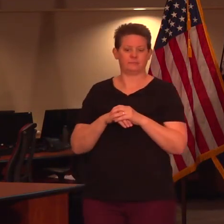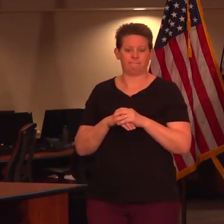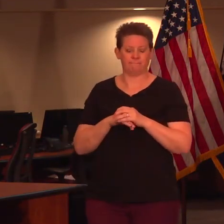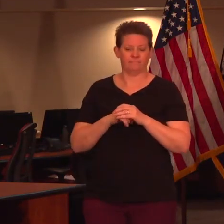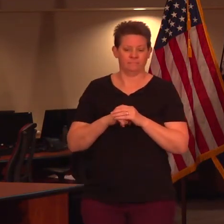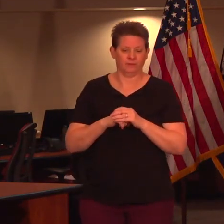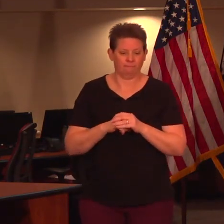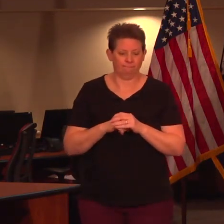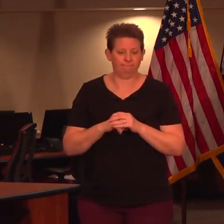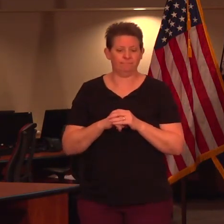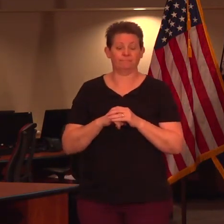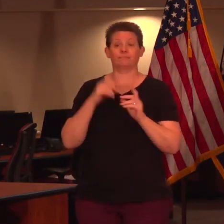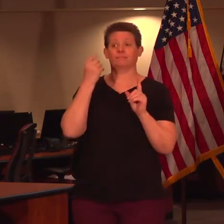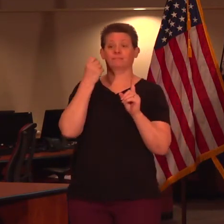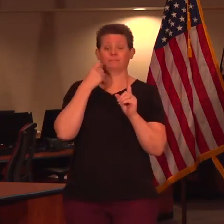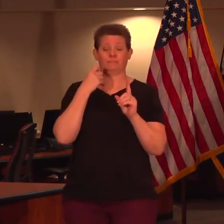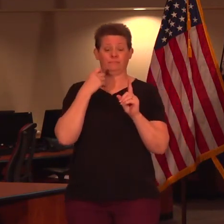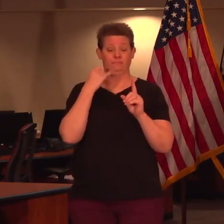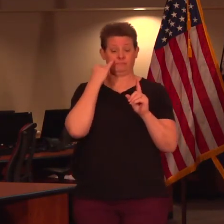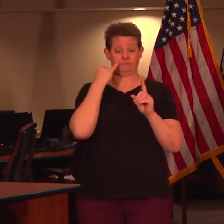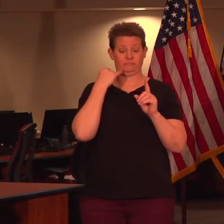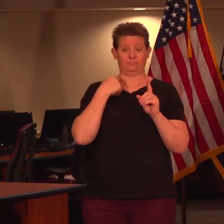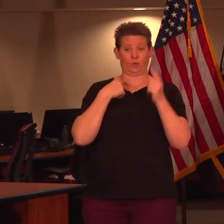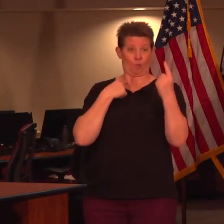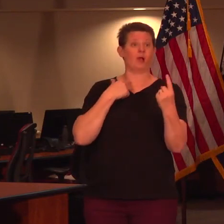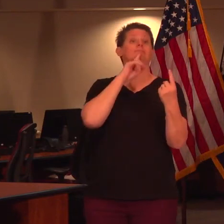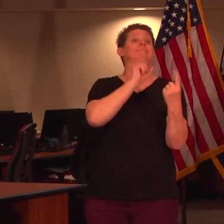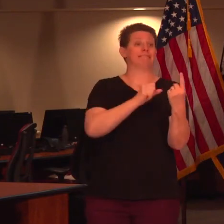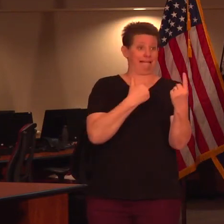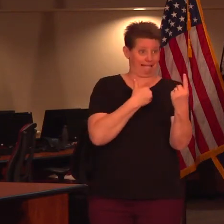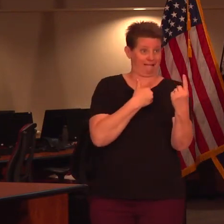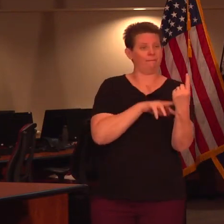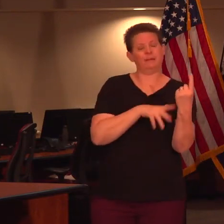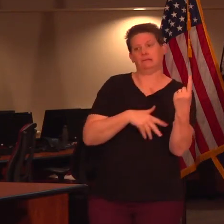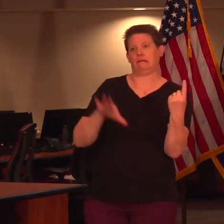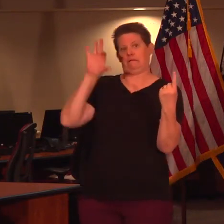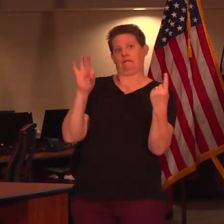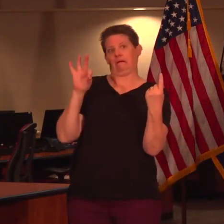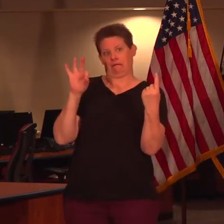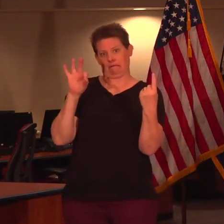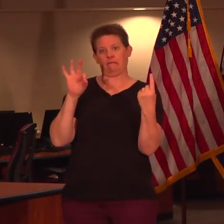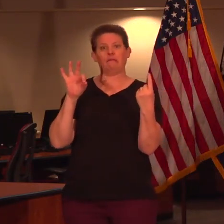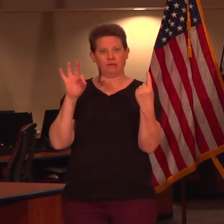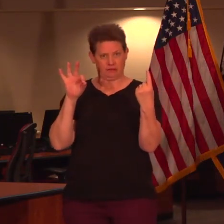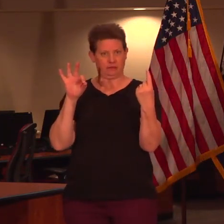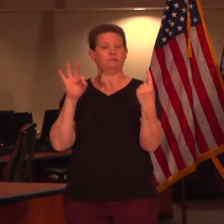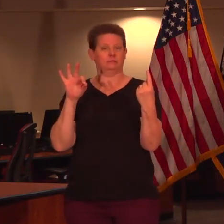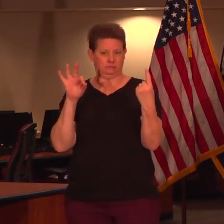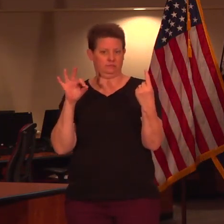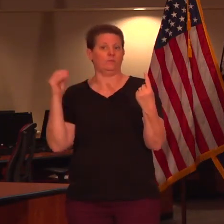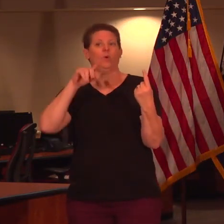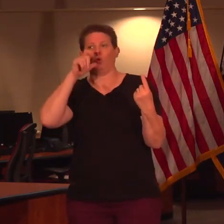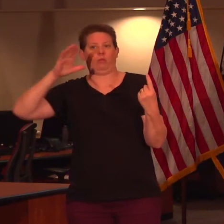that are that for every one case, there are believed to be 9 cases. For every one tested and proved positive case, there are